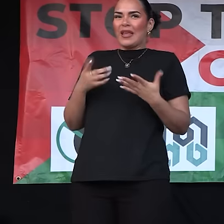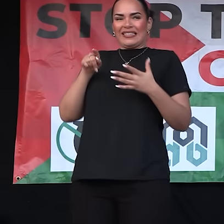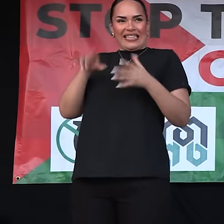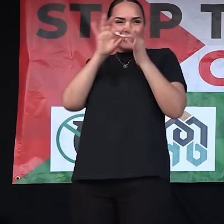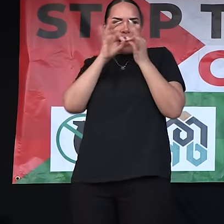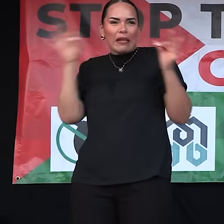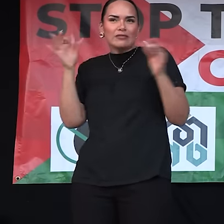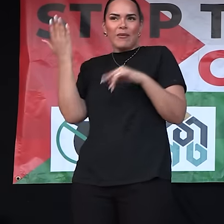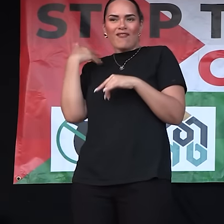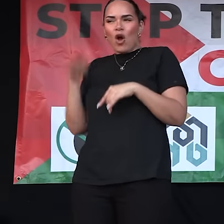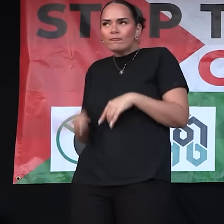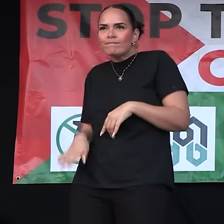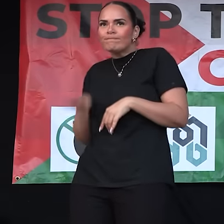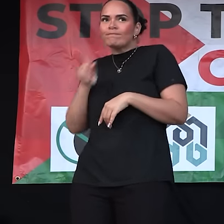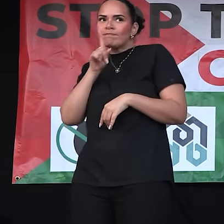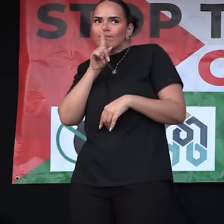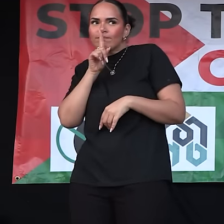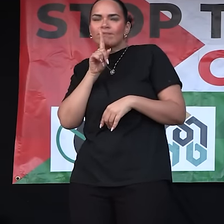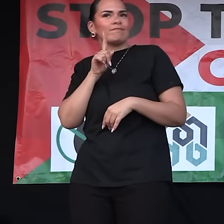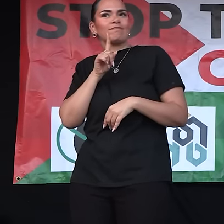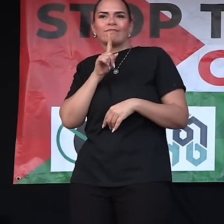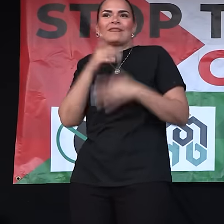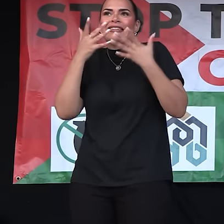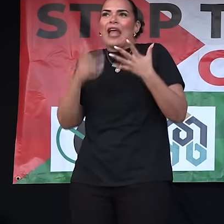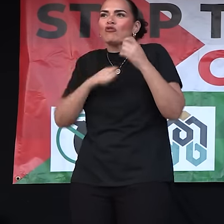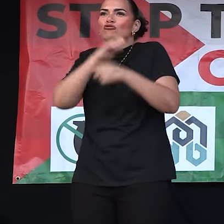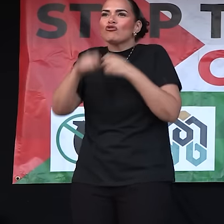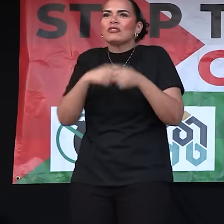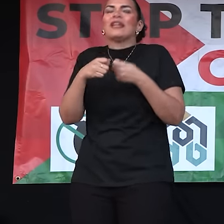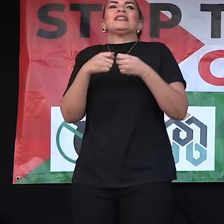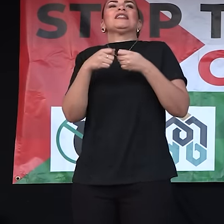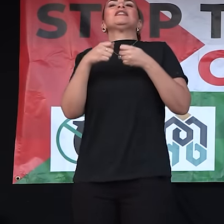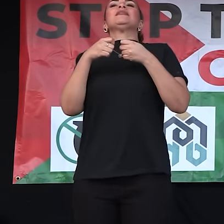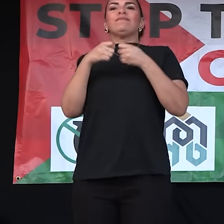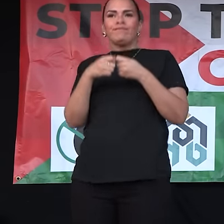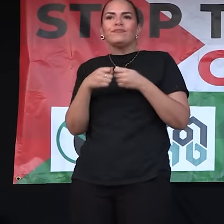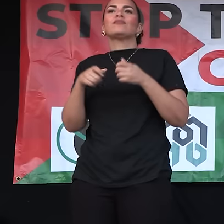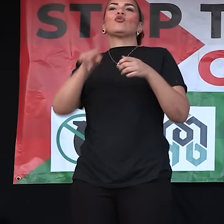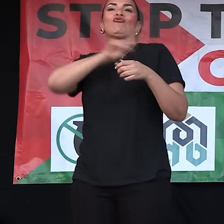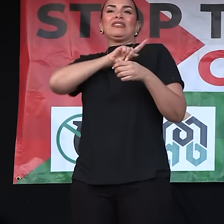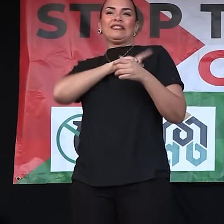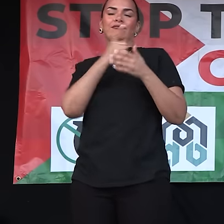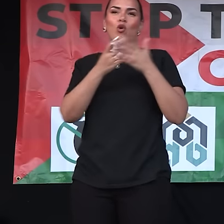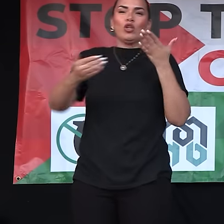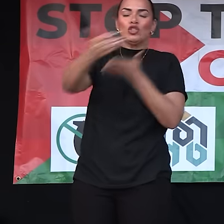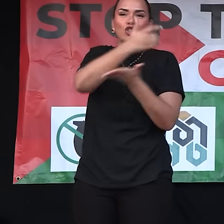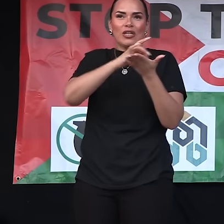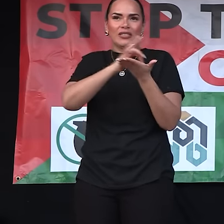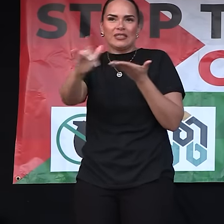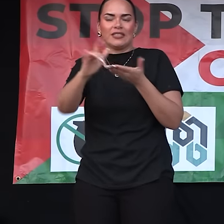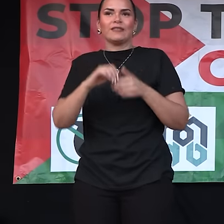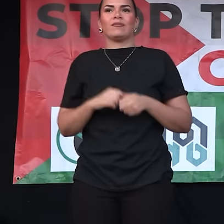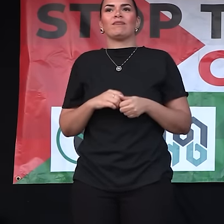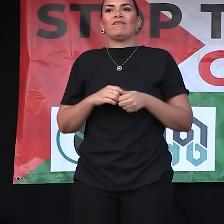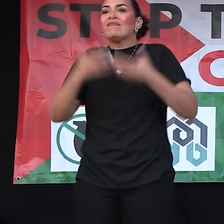lived have created the circumstances for a genocide. Over 30,000